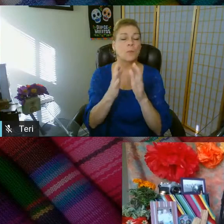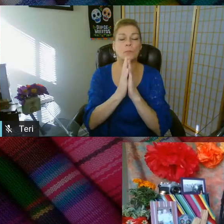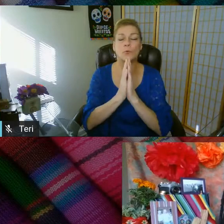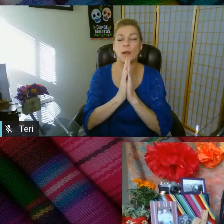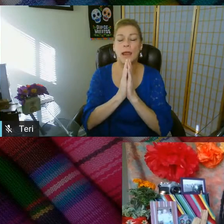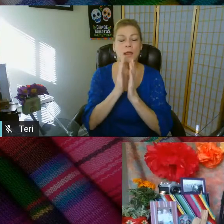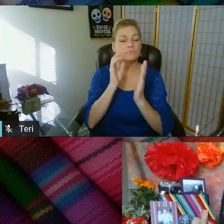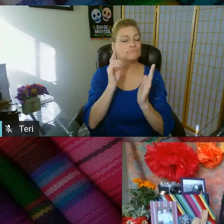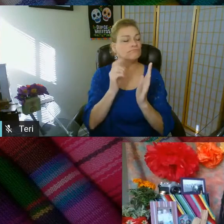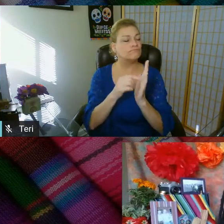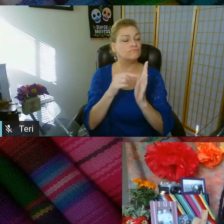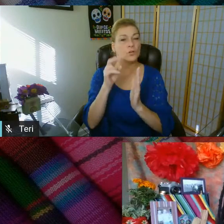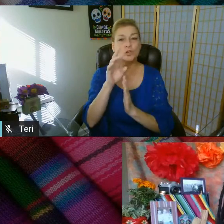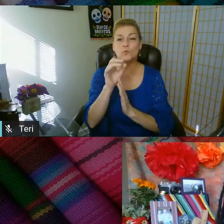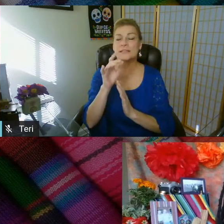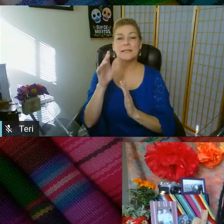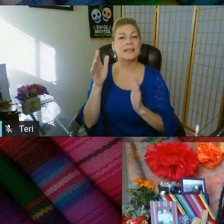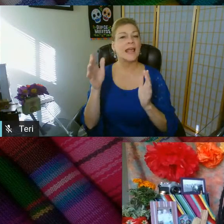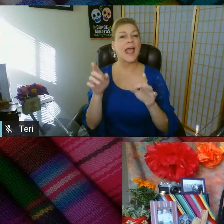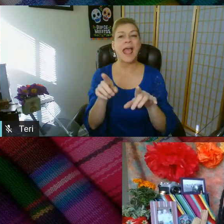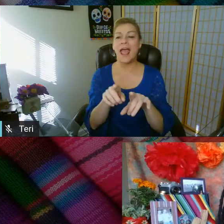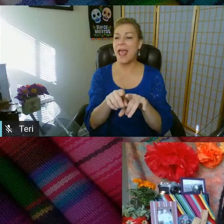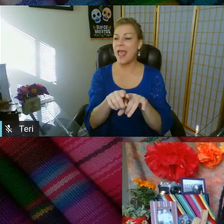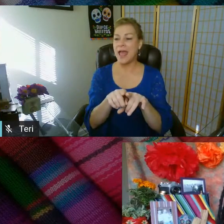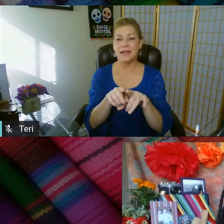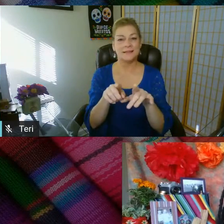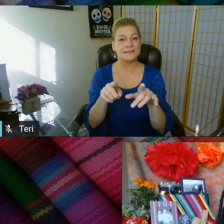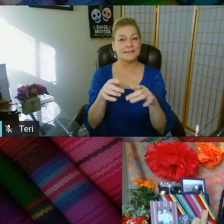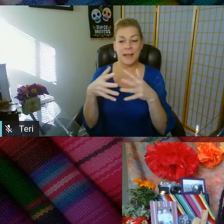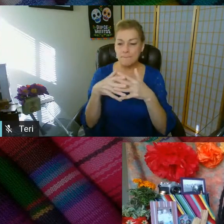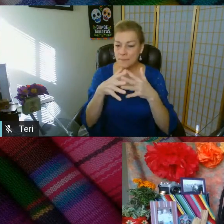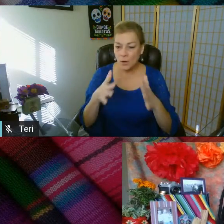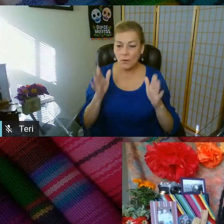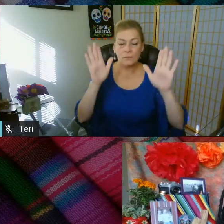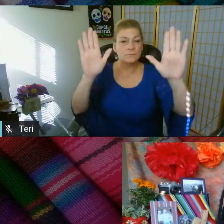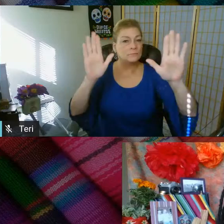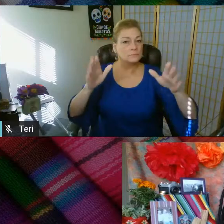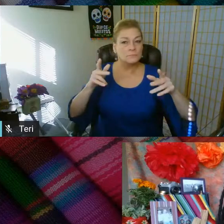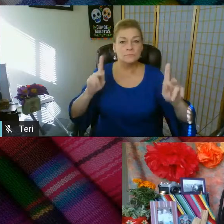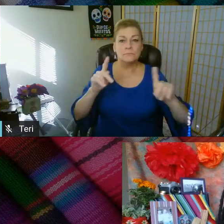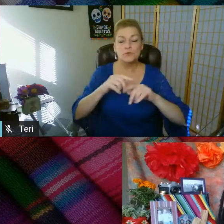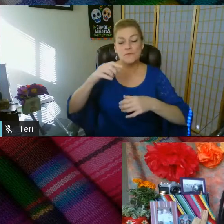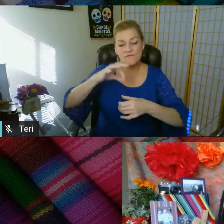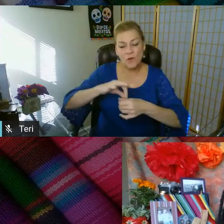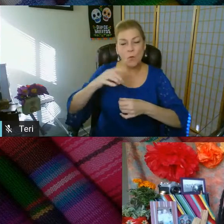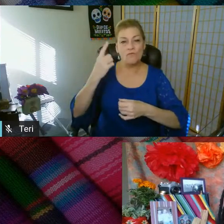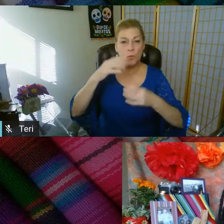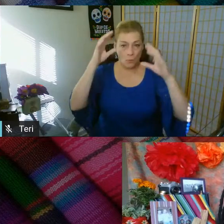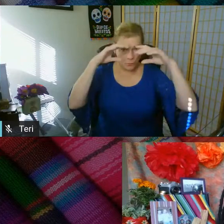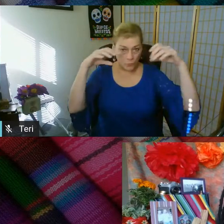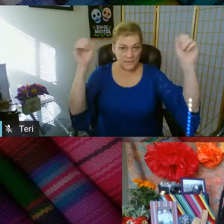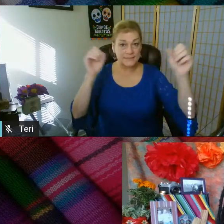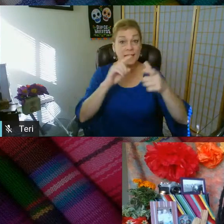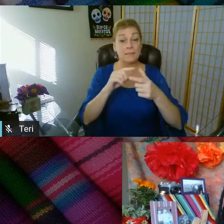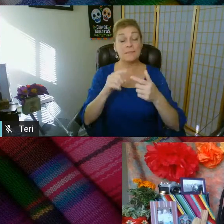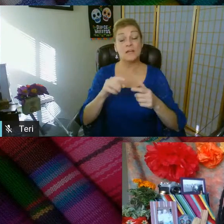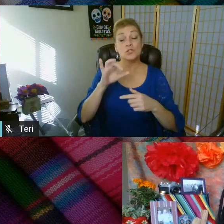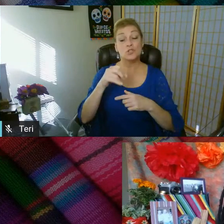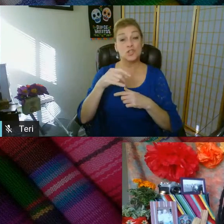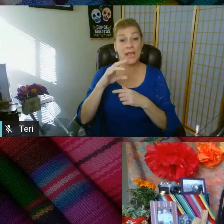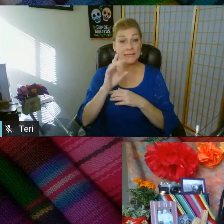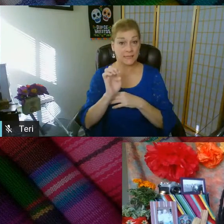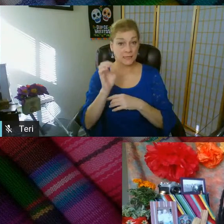as Americans in the world and the wonderful opportunity that we have to vote for our president. And then Jackie will be